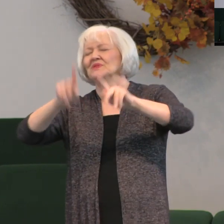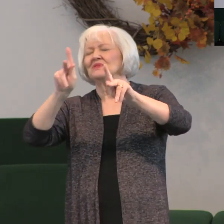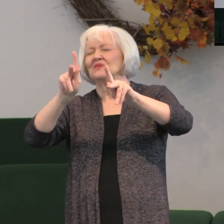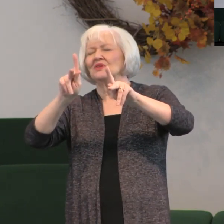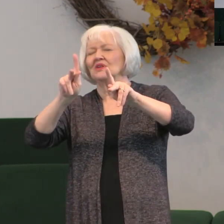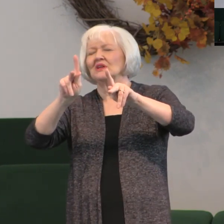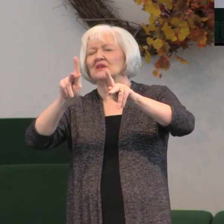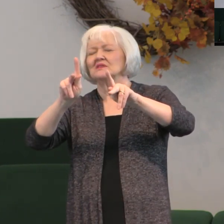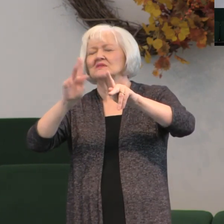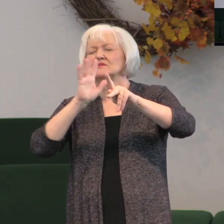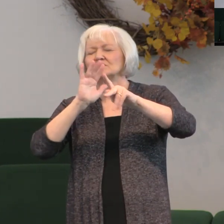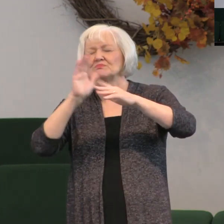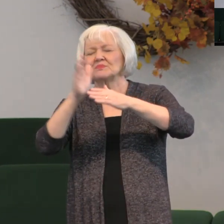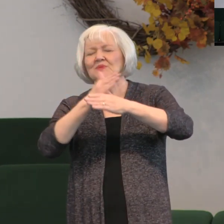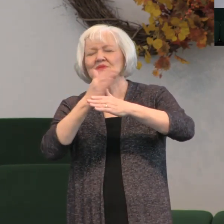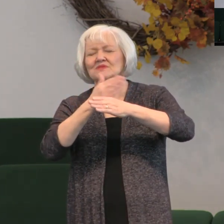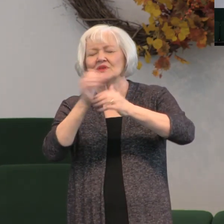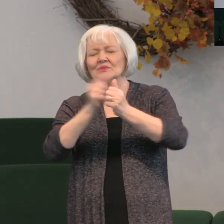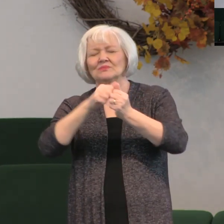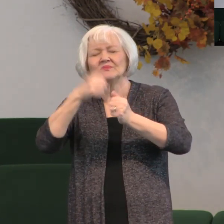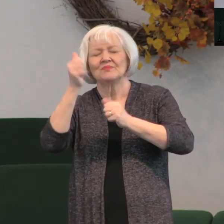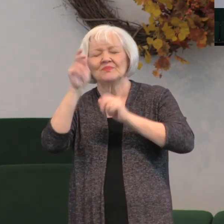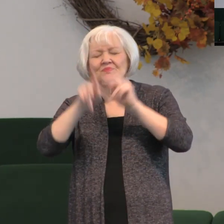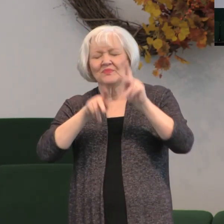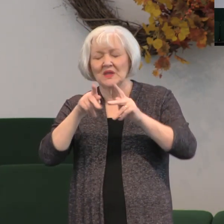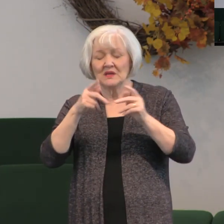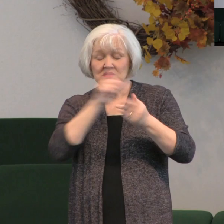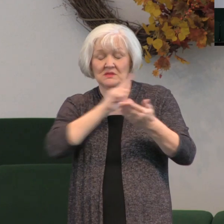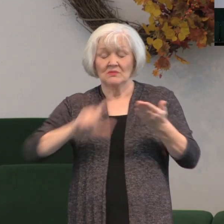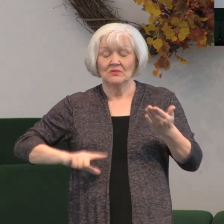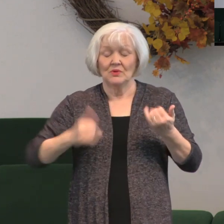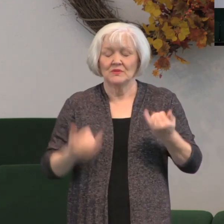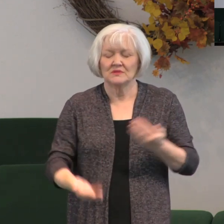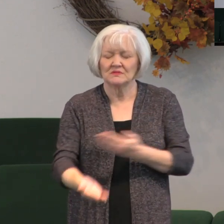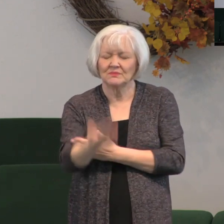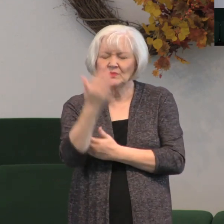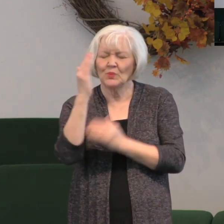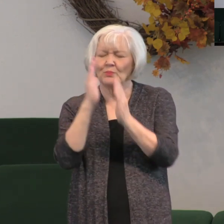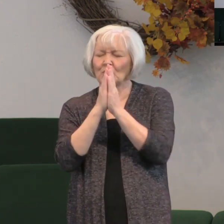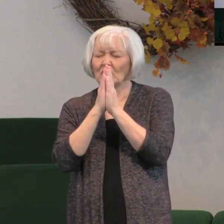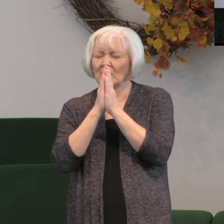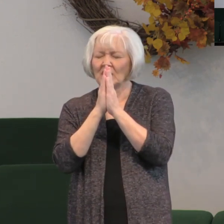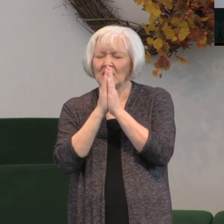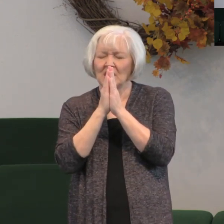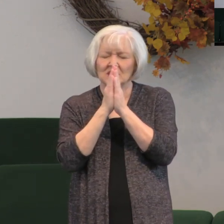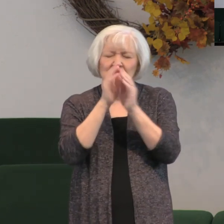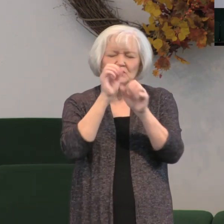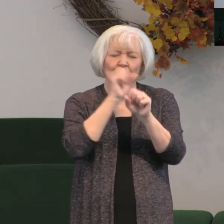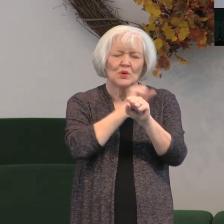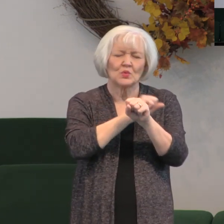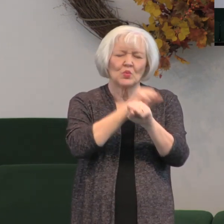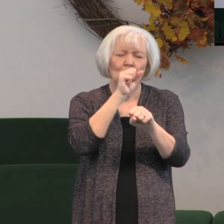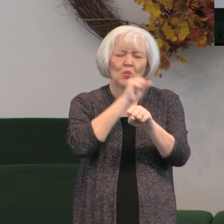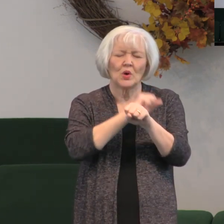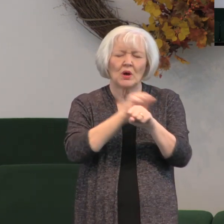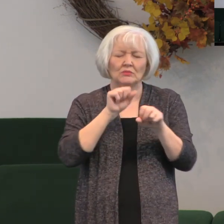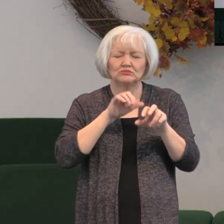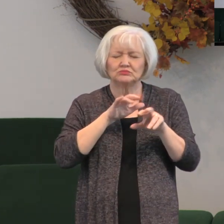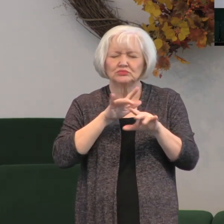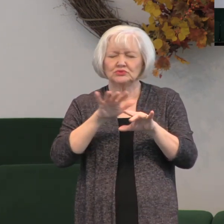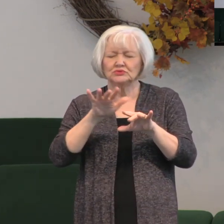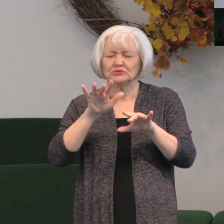the people that are around us so Lord we come to you this morning we ask these things that you would work during this time in our hearts we pray this